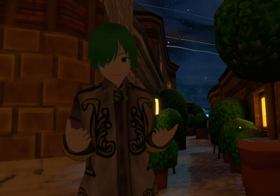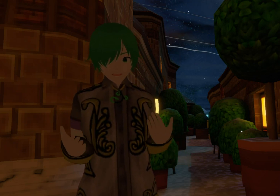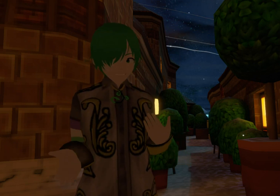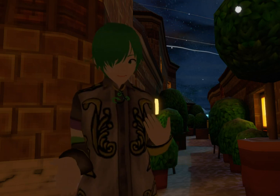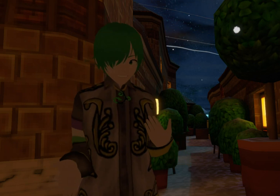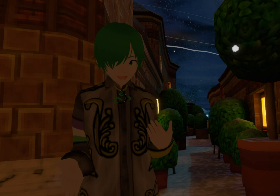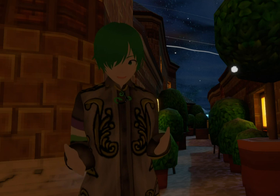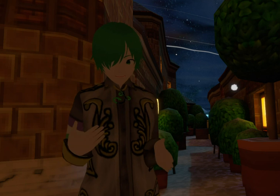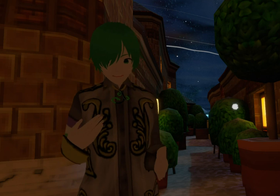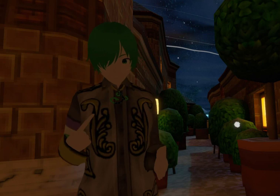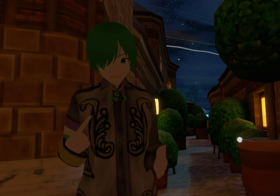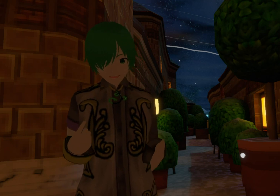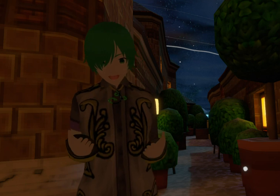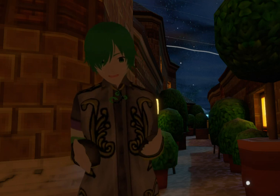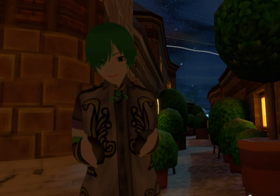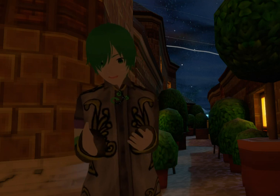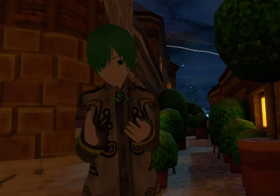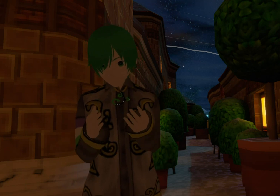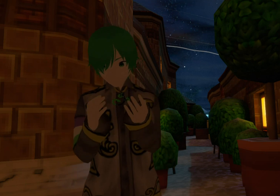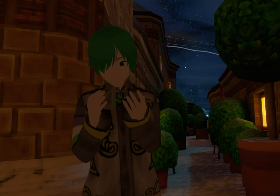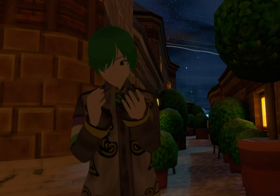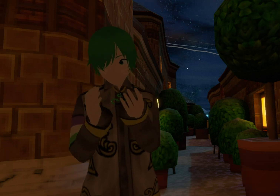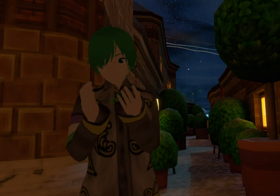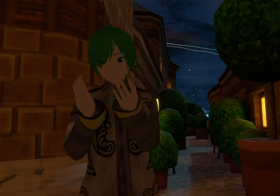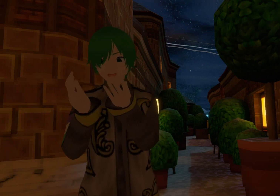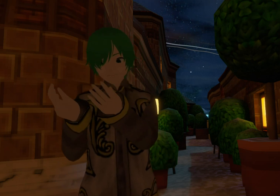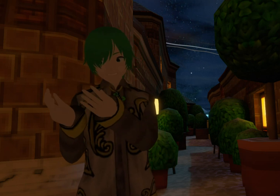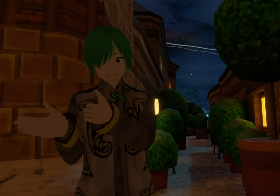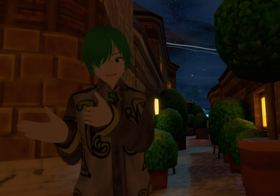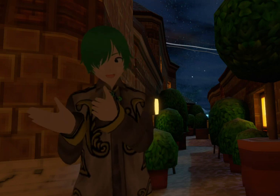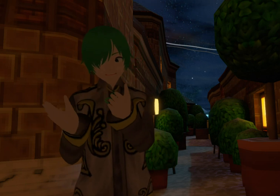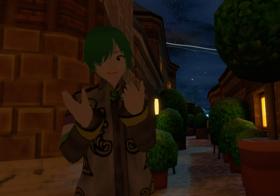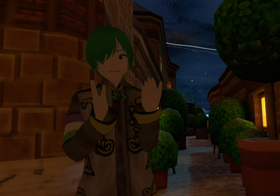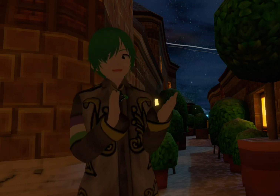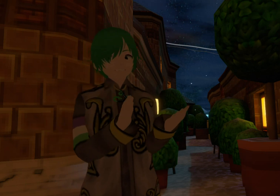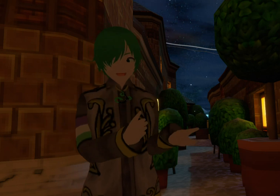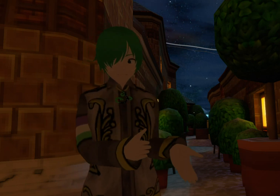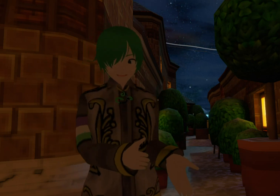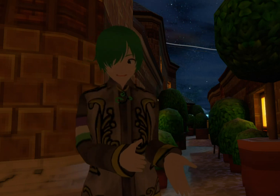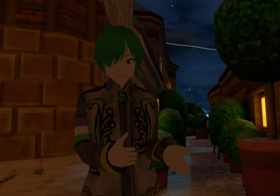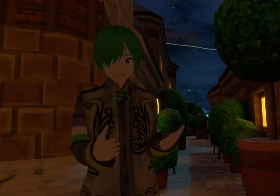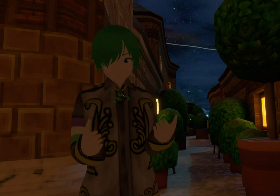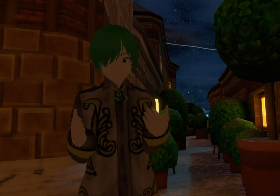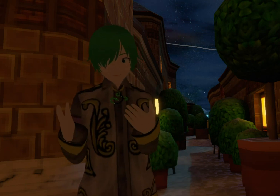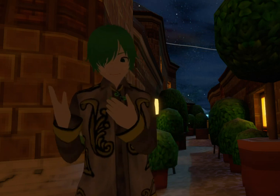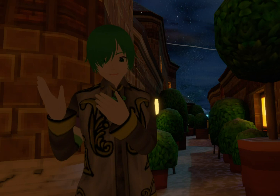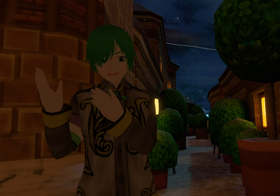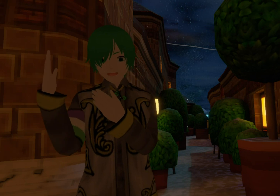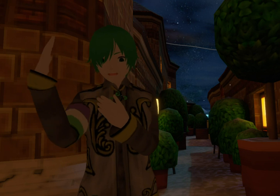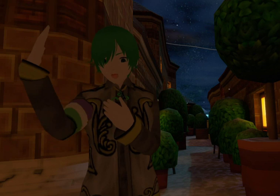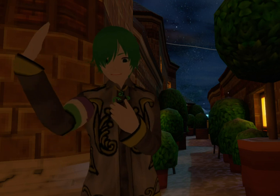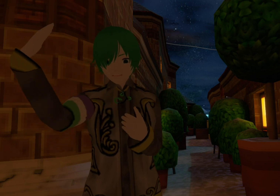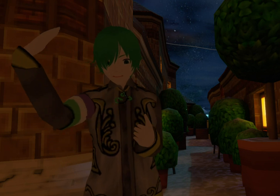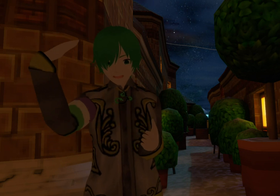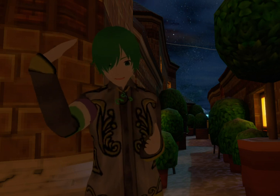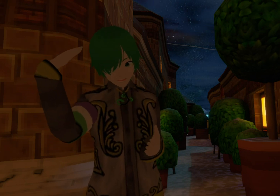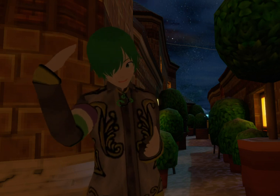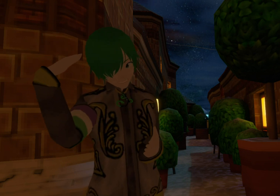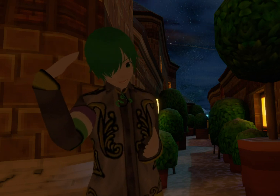sort of sparkling that you have here. Seeing all these things come together and being able to take something that's just in